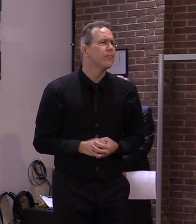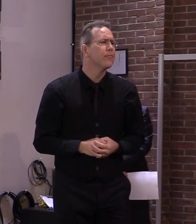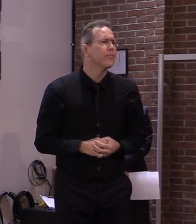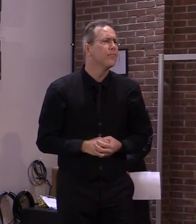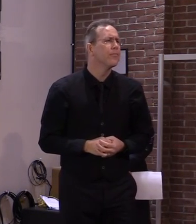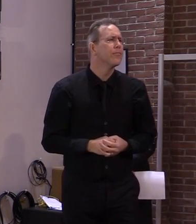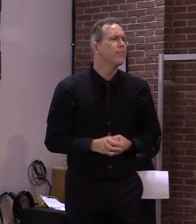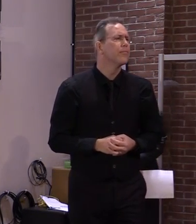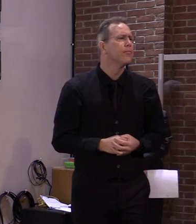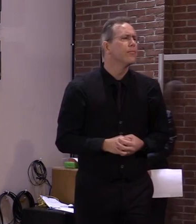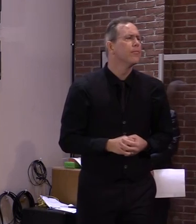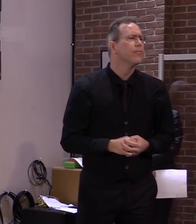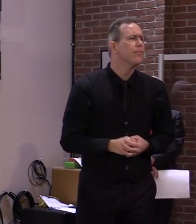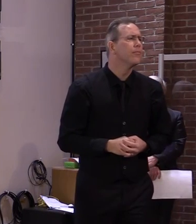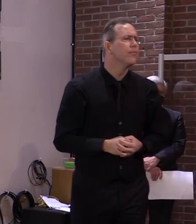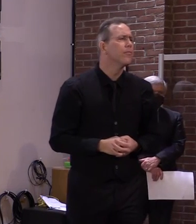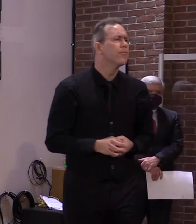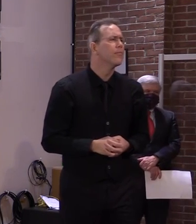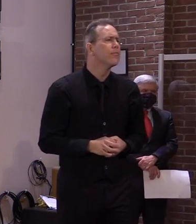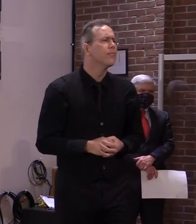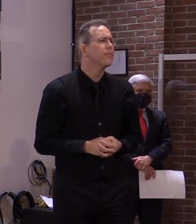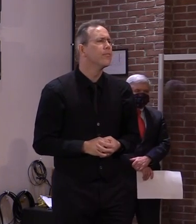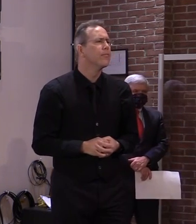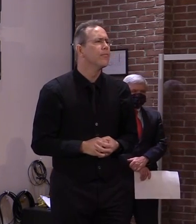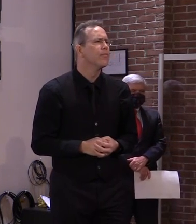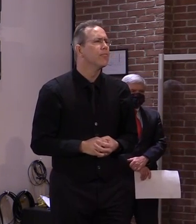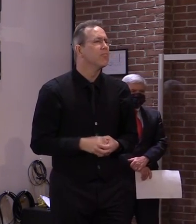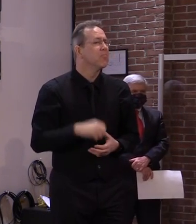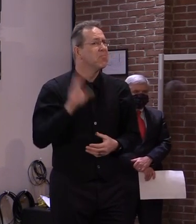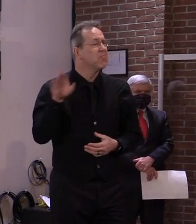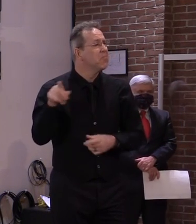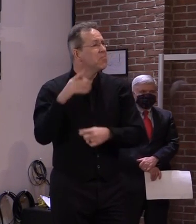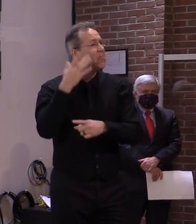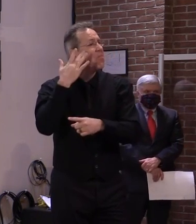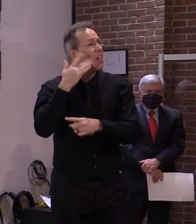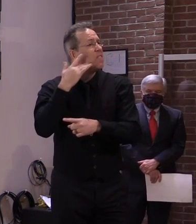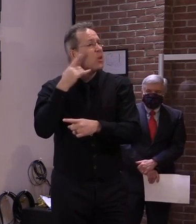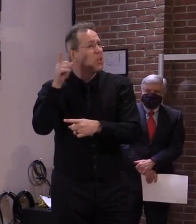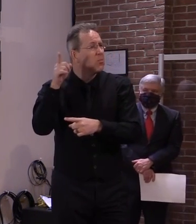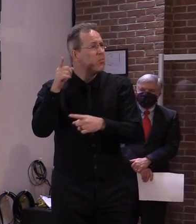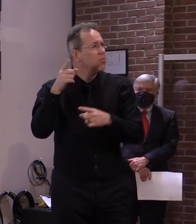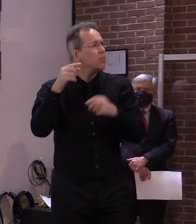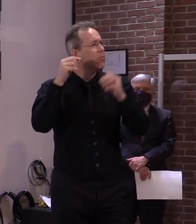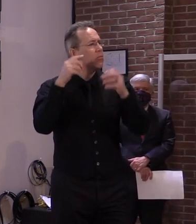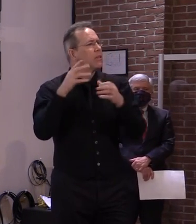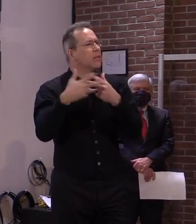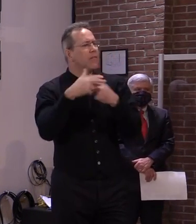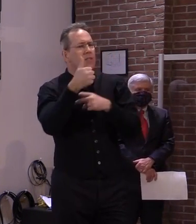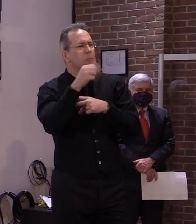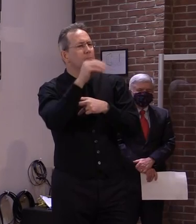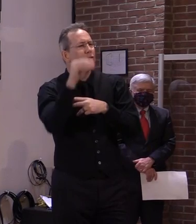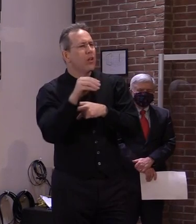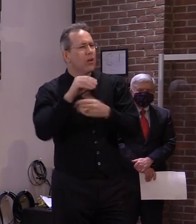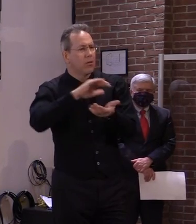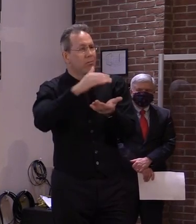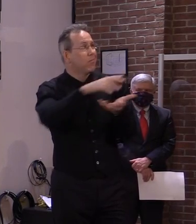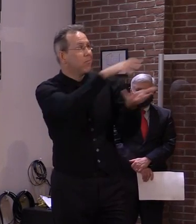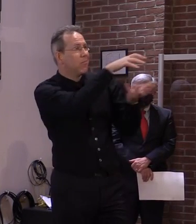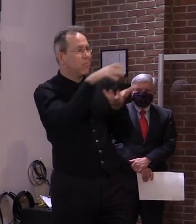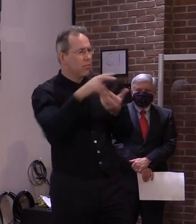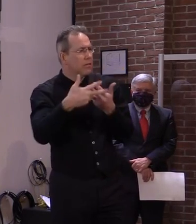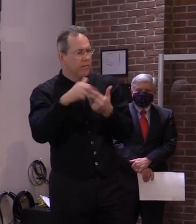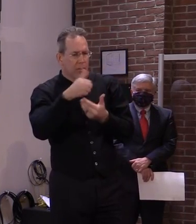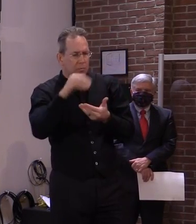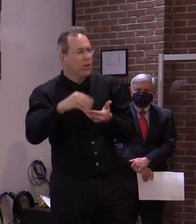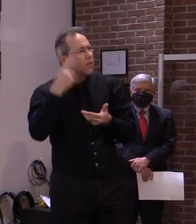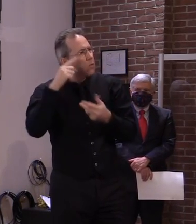teachers. That way they can still move through their prioritization, but also slowly get through teachers as well. I'm wondering if that's something that maybe, you